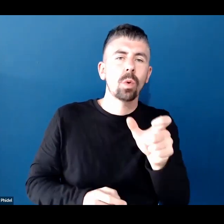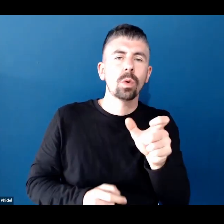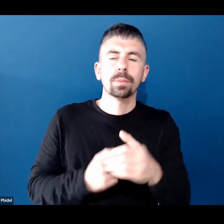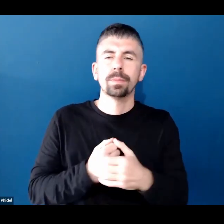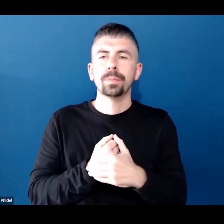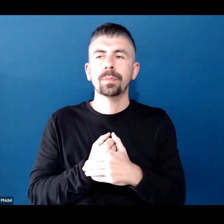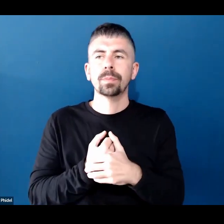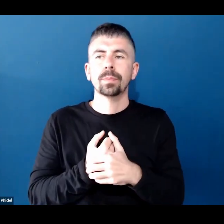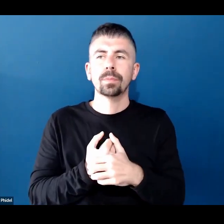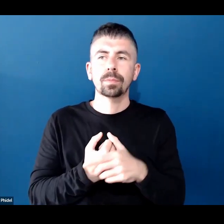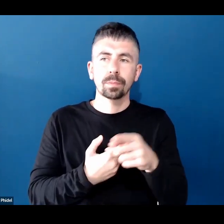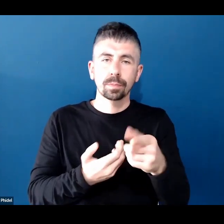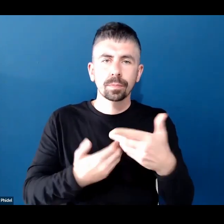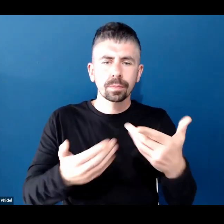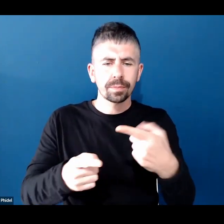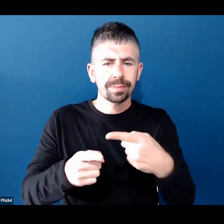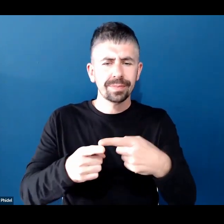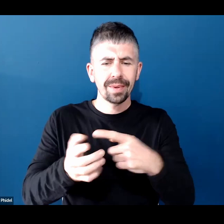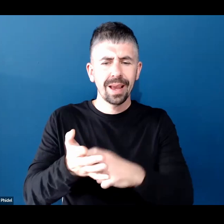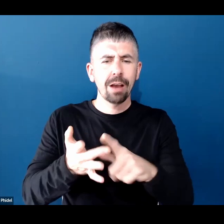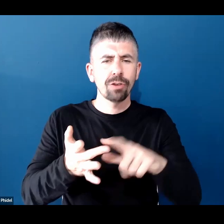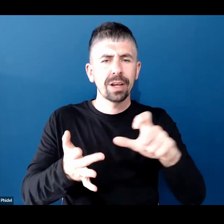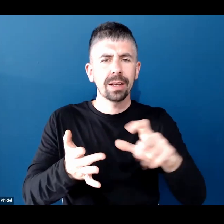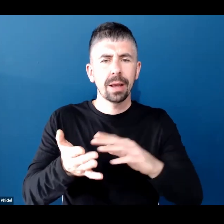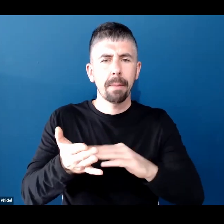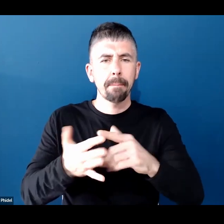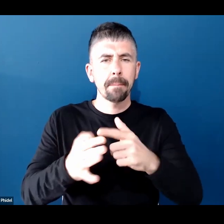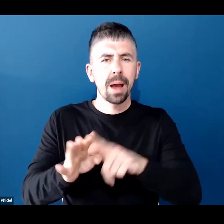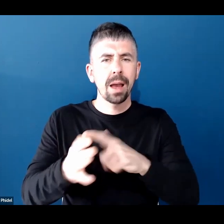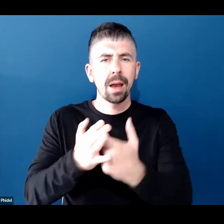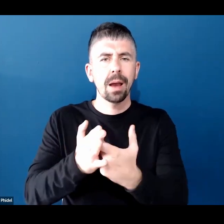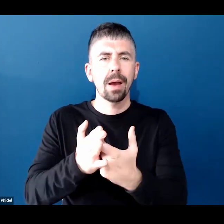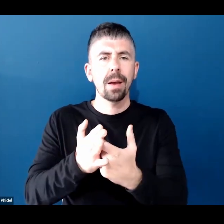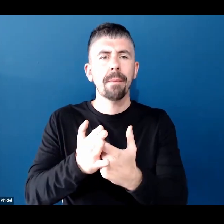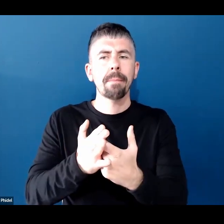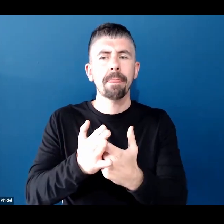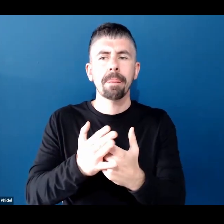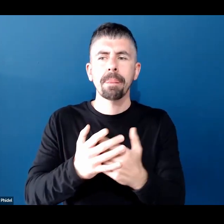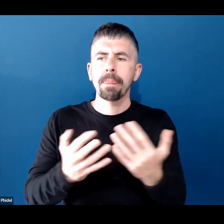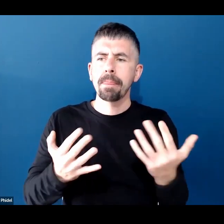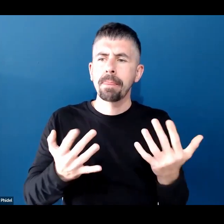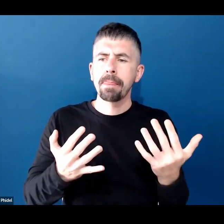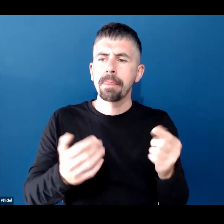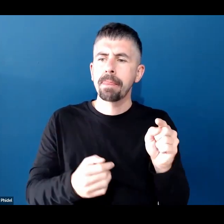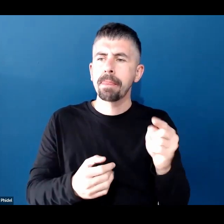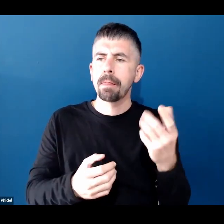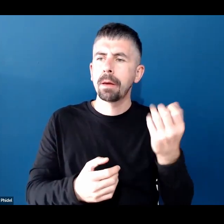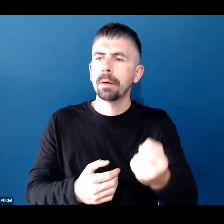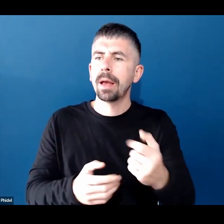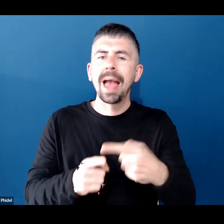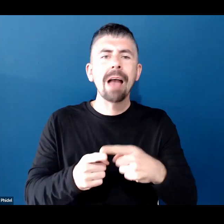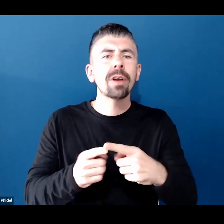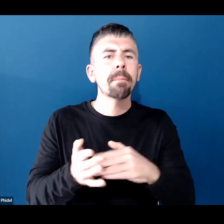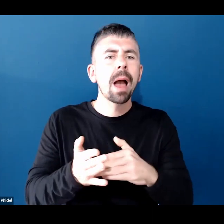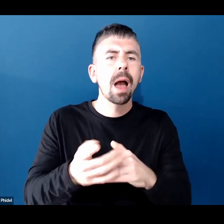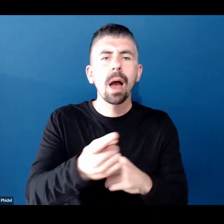So is there, Eric Meyer, and yeah, we have a little bit of time. So, oh, it just disappeared. Eric Meyer, is there